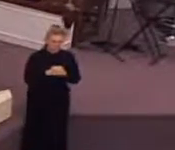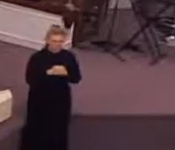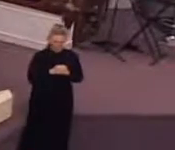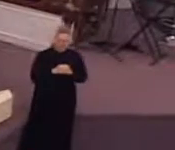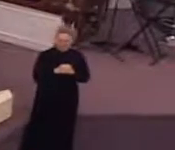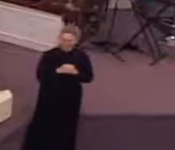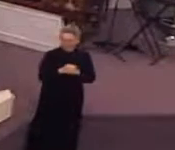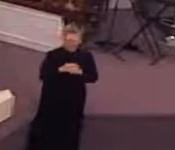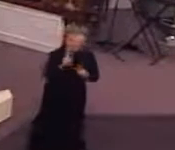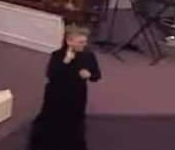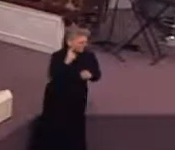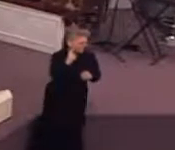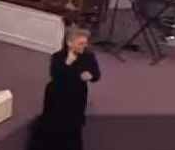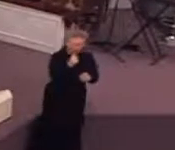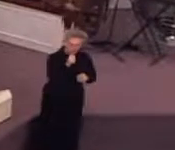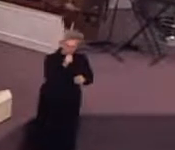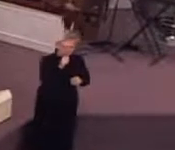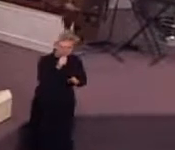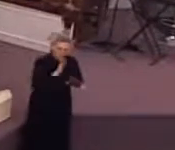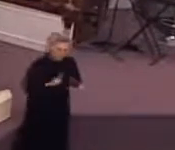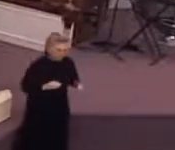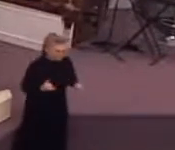Probably could hear a pin drop about now.